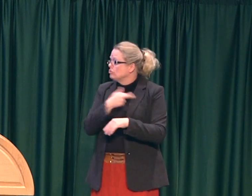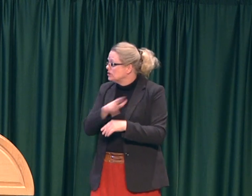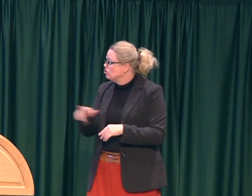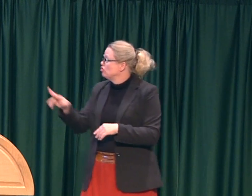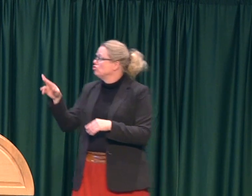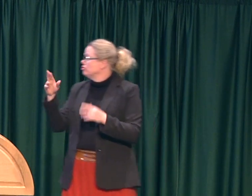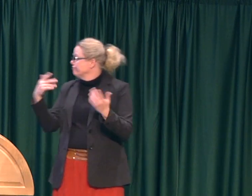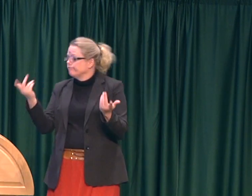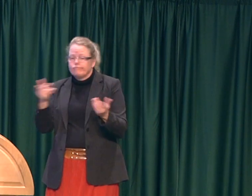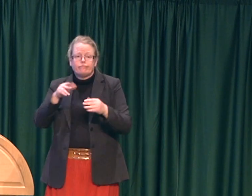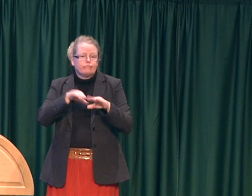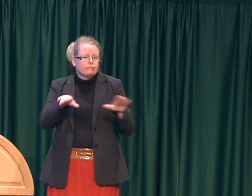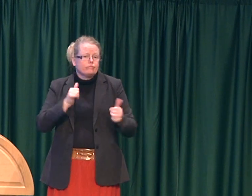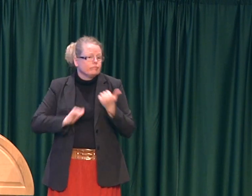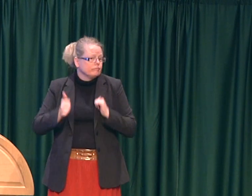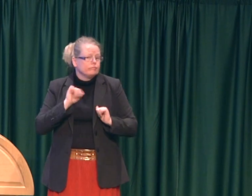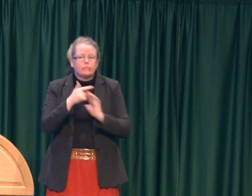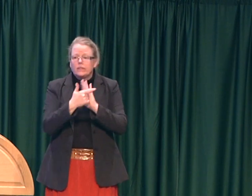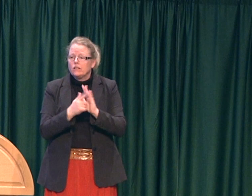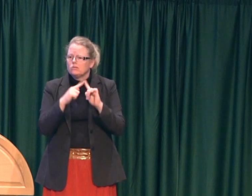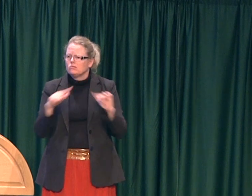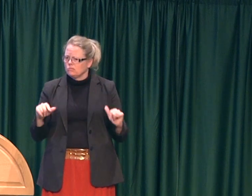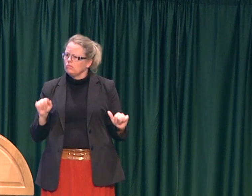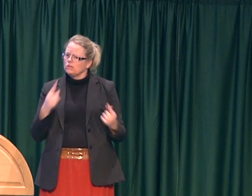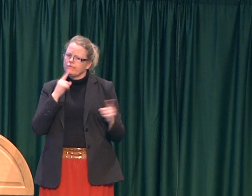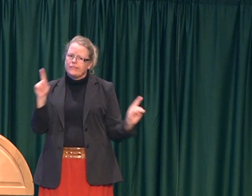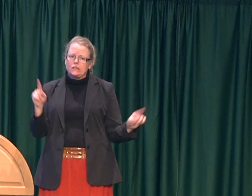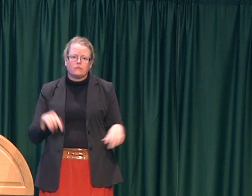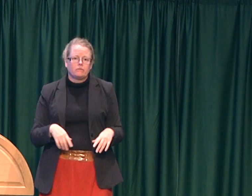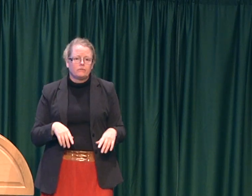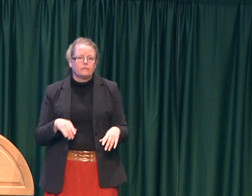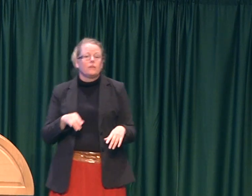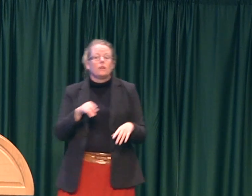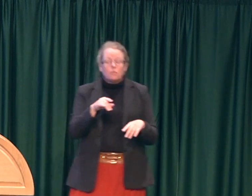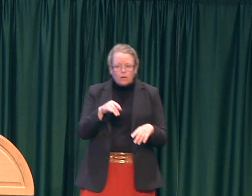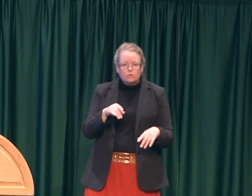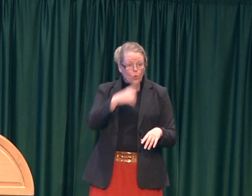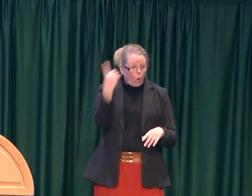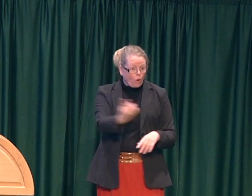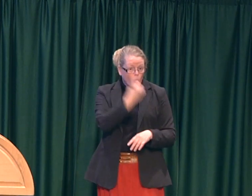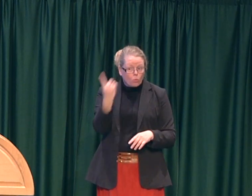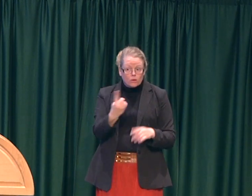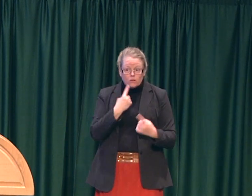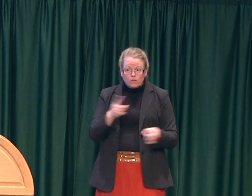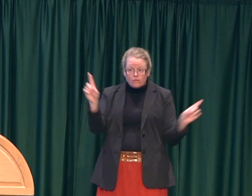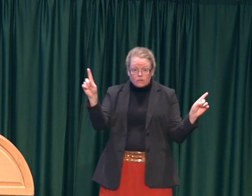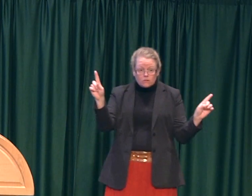the doctor, a church, in a religious setting, legal and such, would be considered effective.